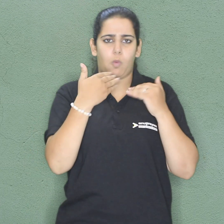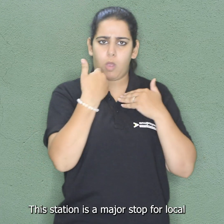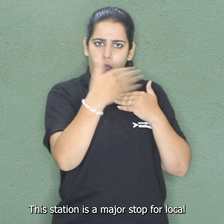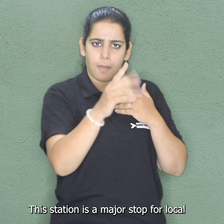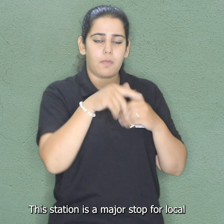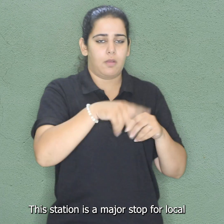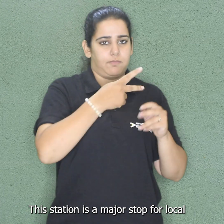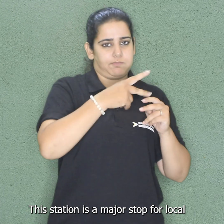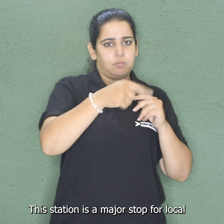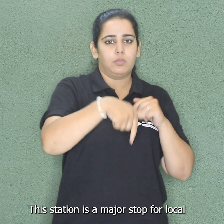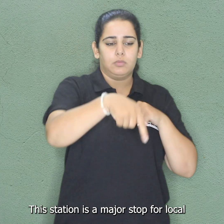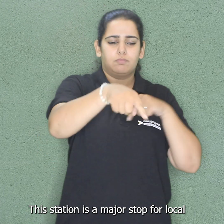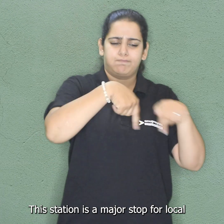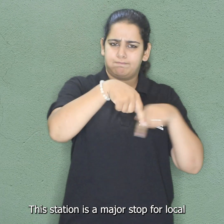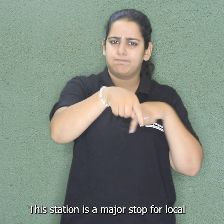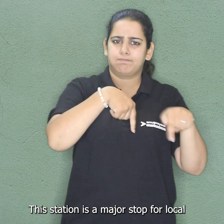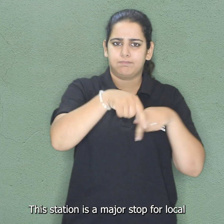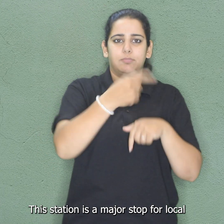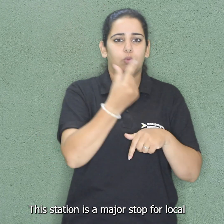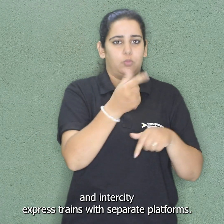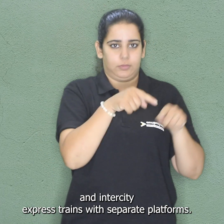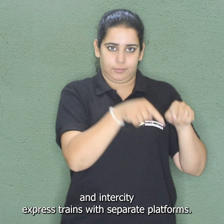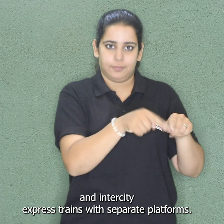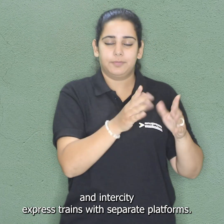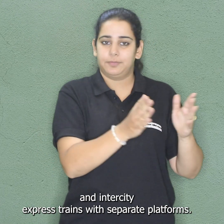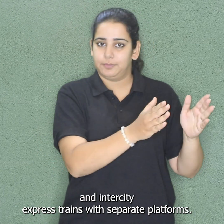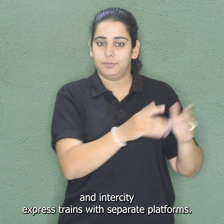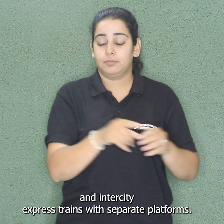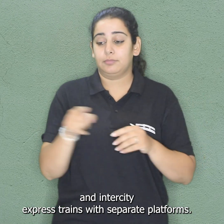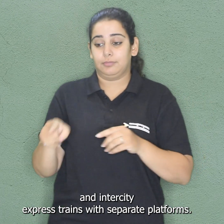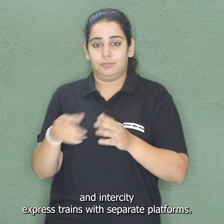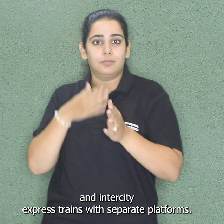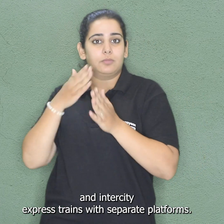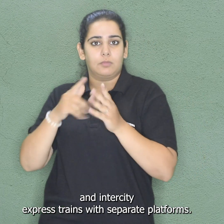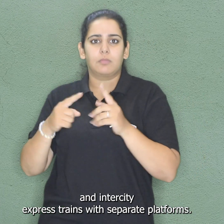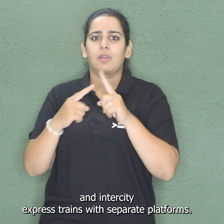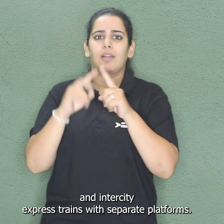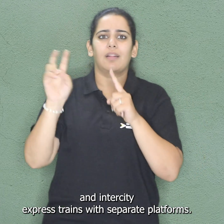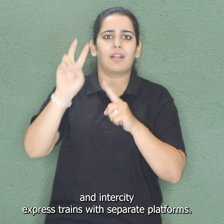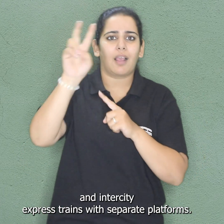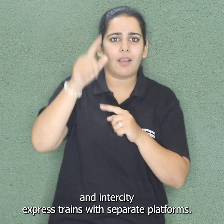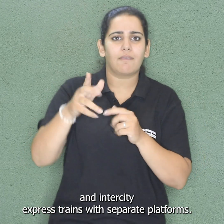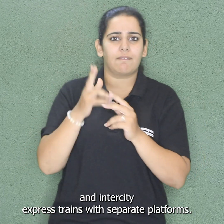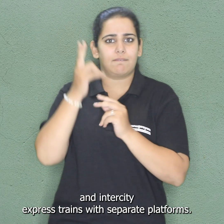This station is a major stop for local and intercity express trains with separate platforms.